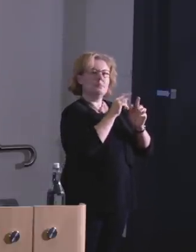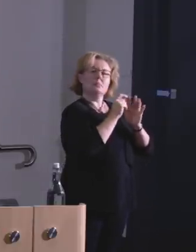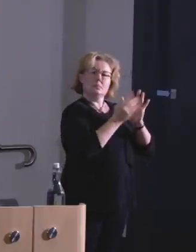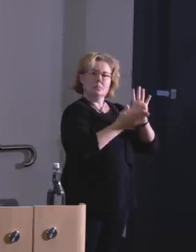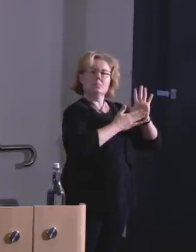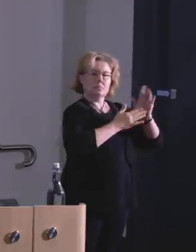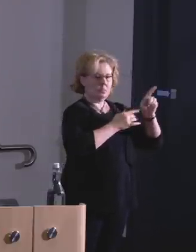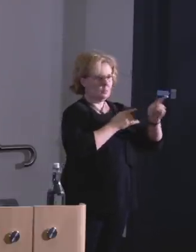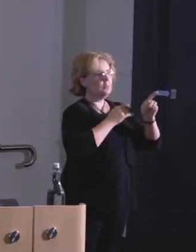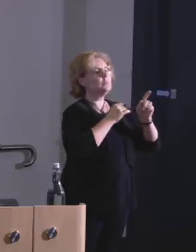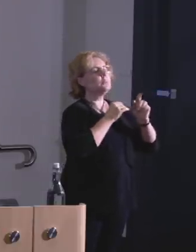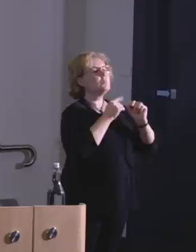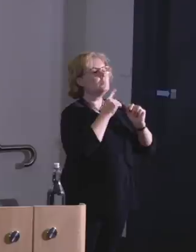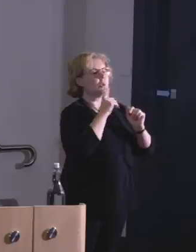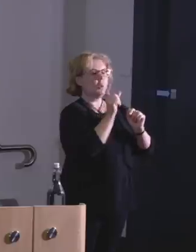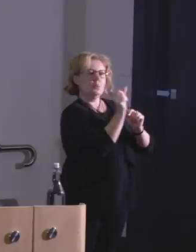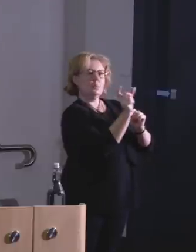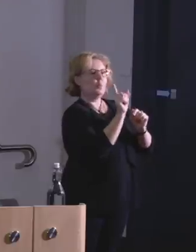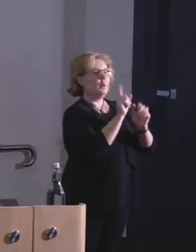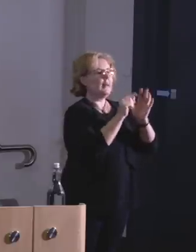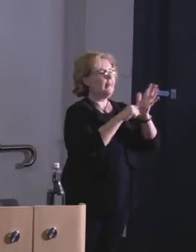the phrase, the Pacific Way.